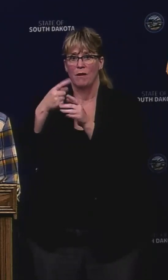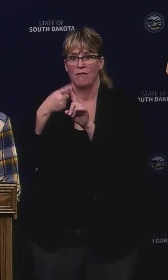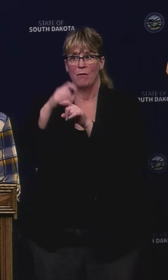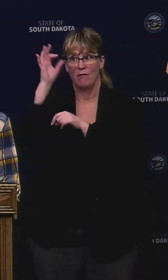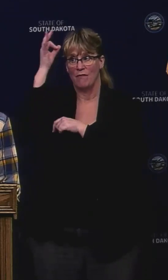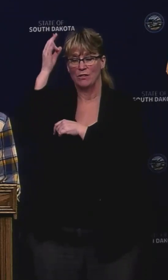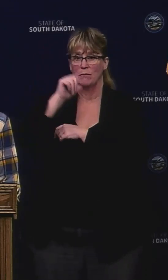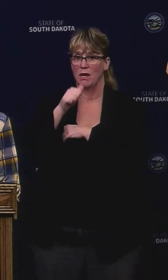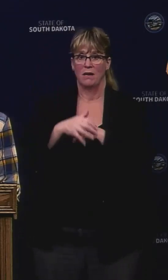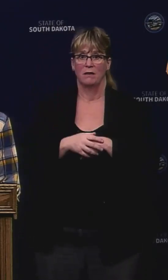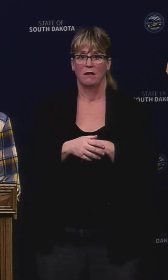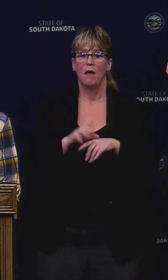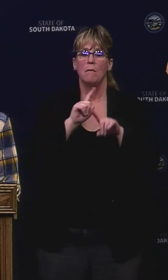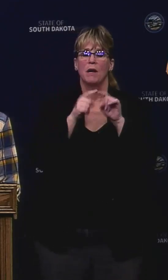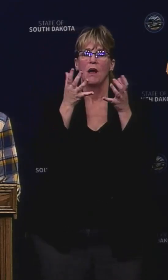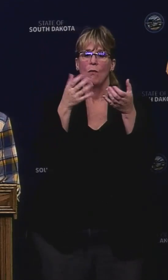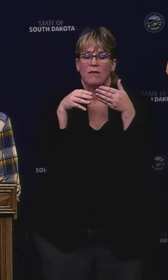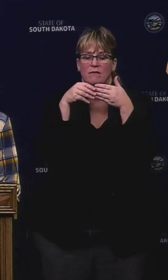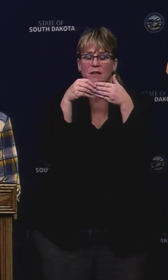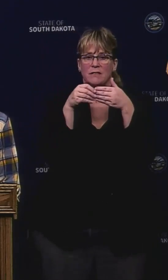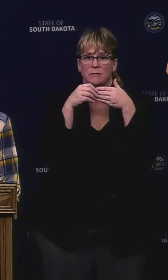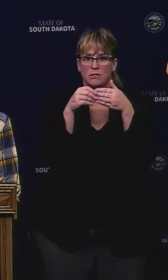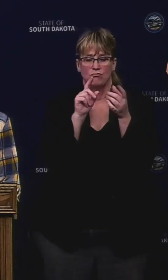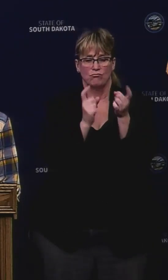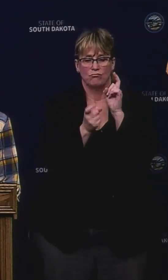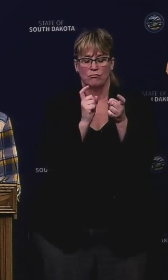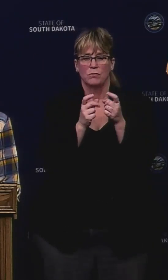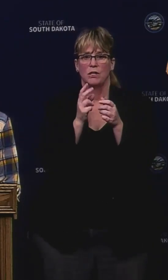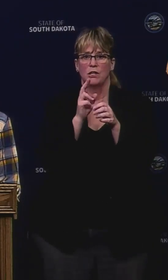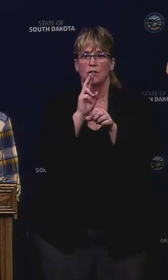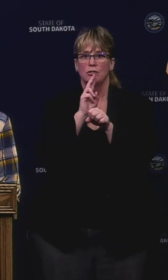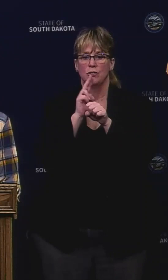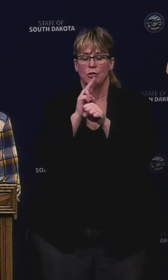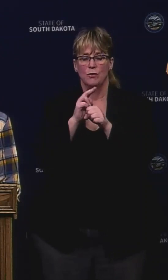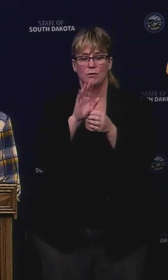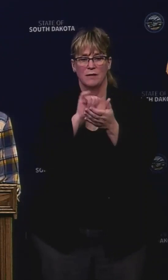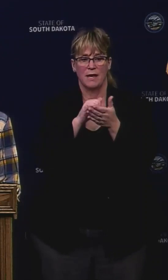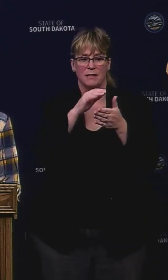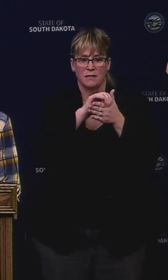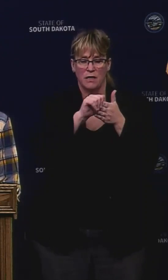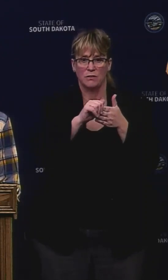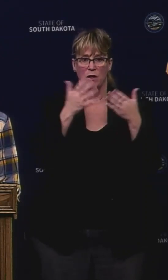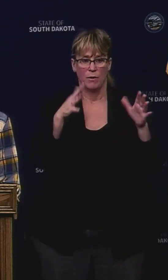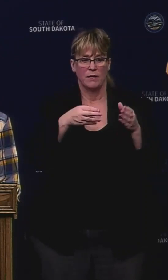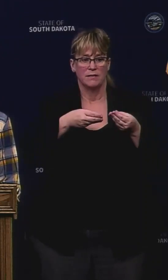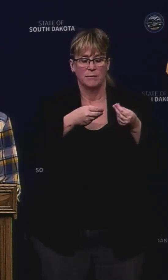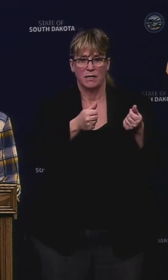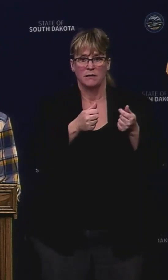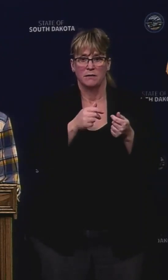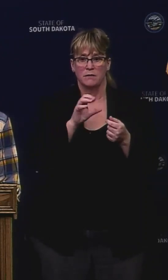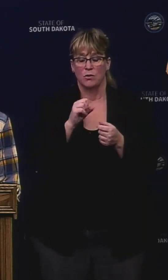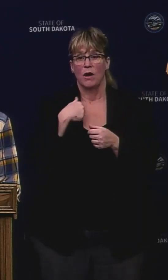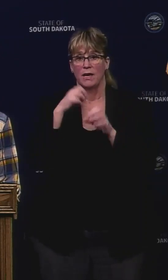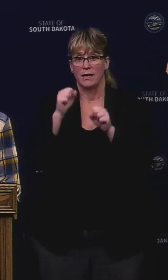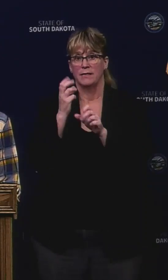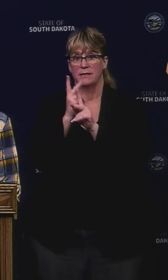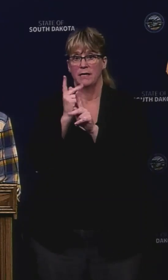I'm asking for is just the flexibility to use the dollars they've already spent to make sure that I can still take care of people.